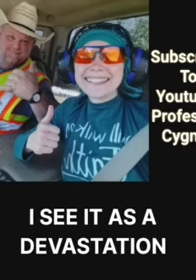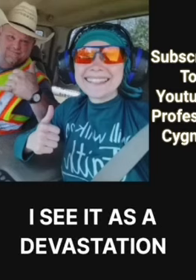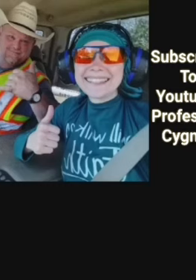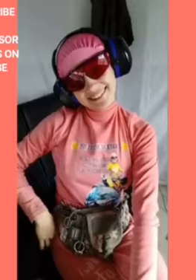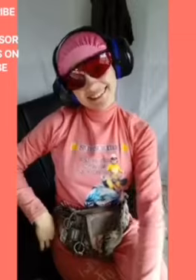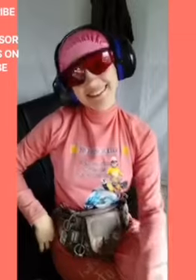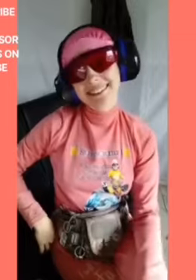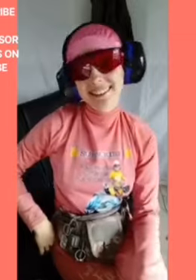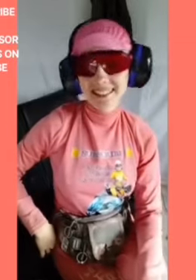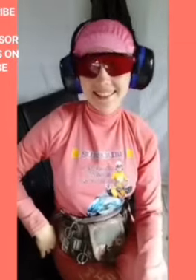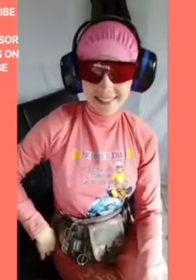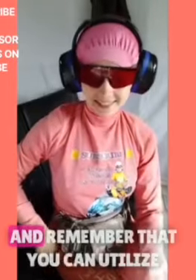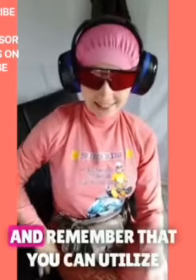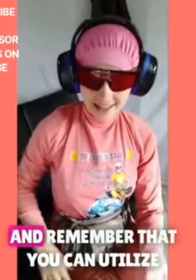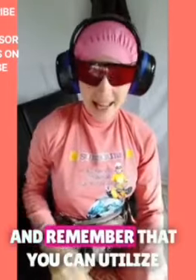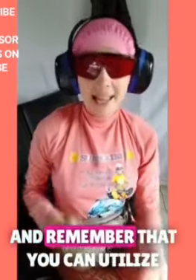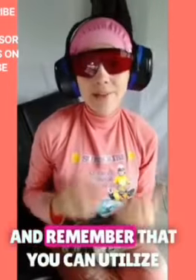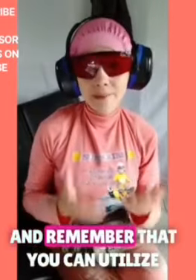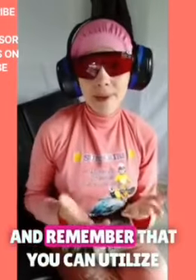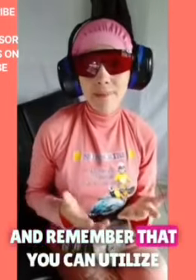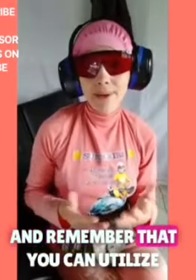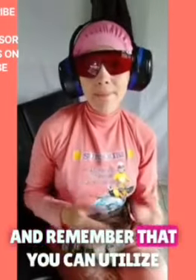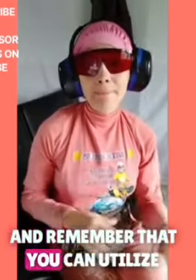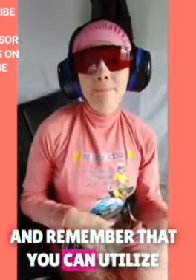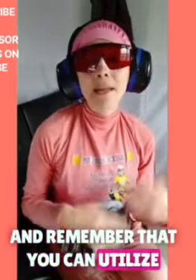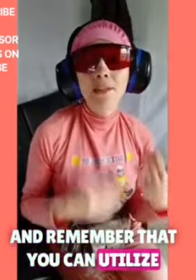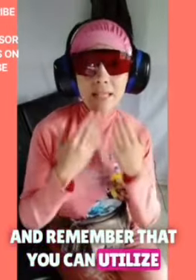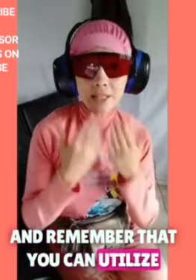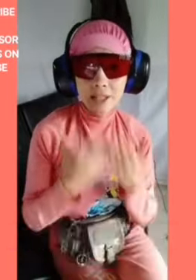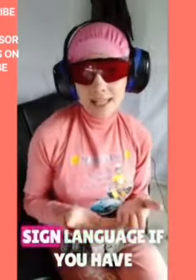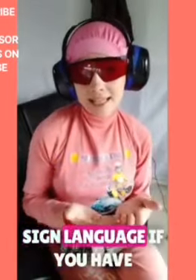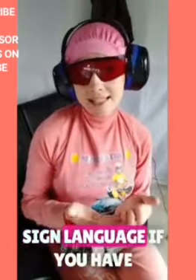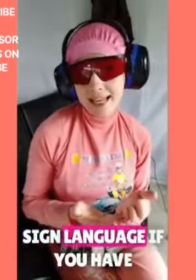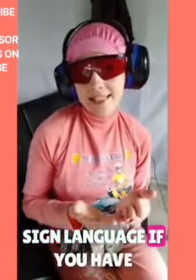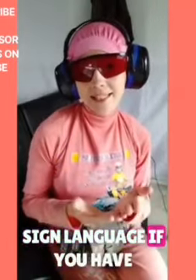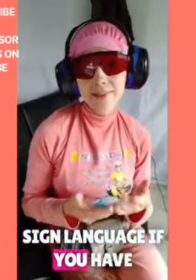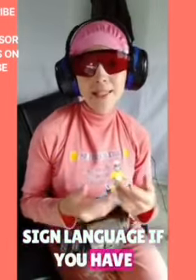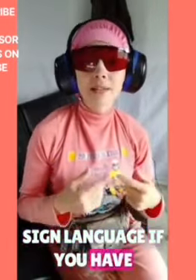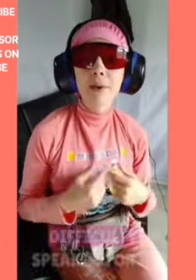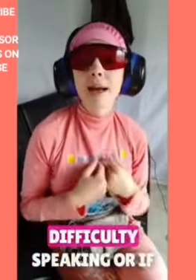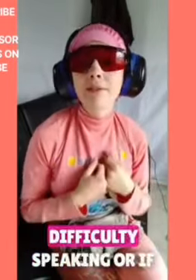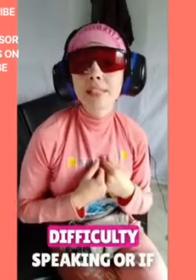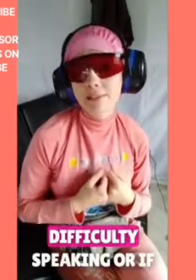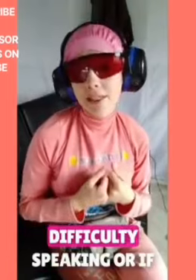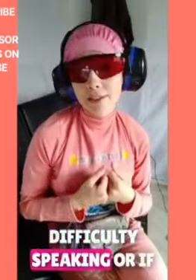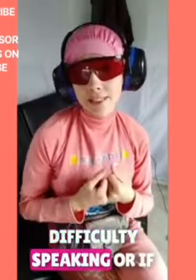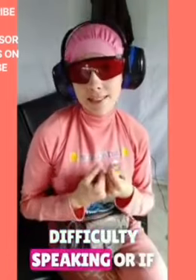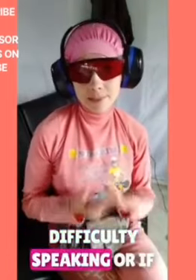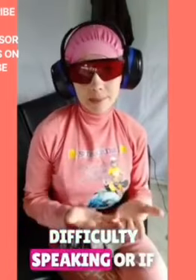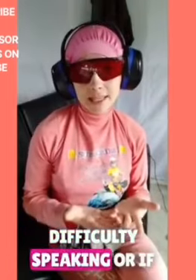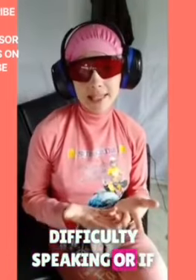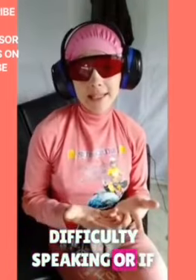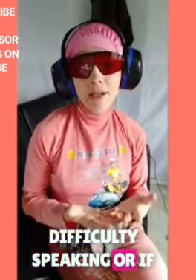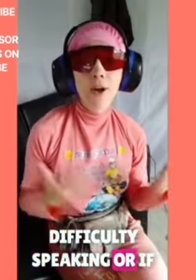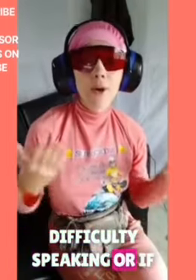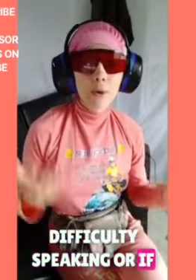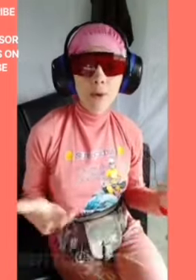devastation. And remember that you can utilize sign language if you have difficulties speaking or if you